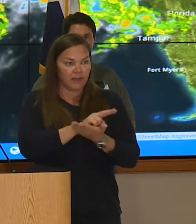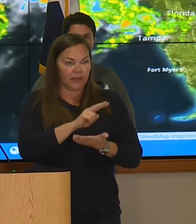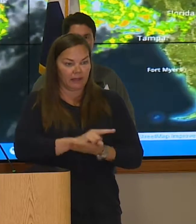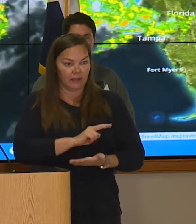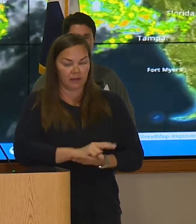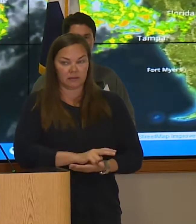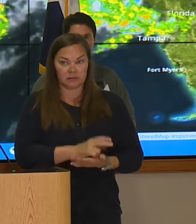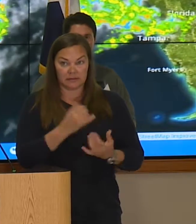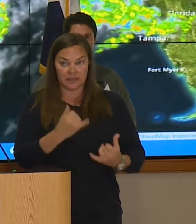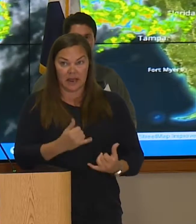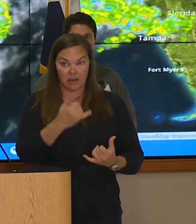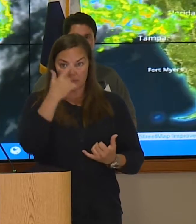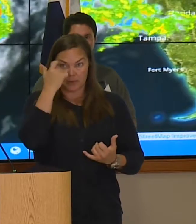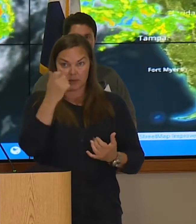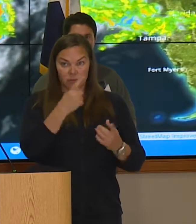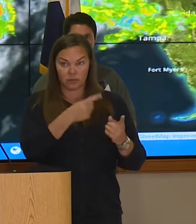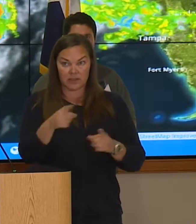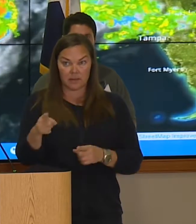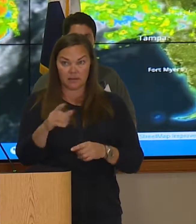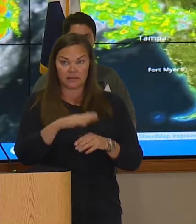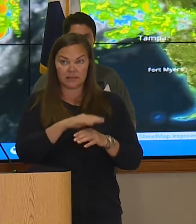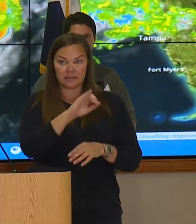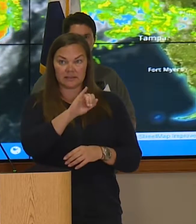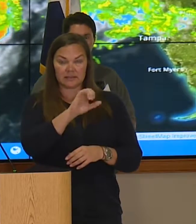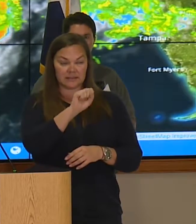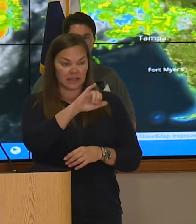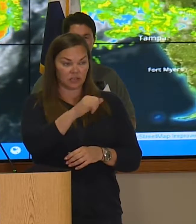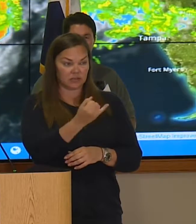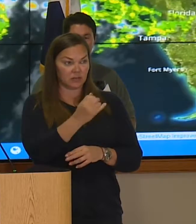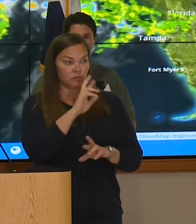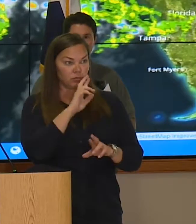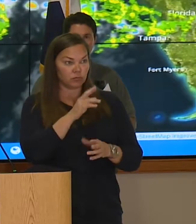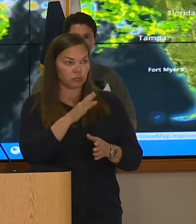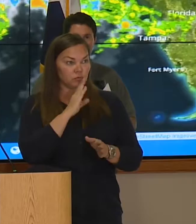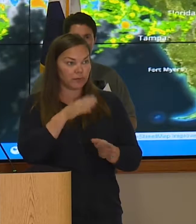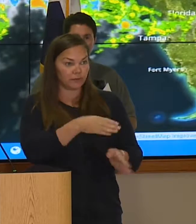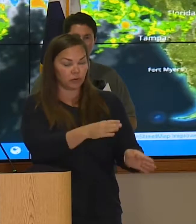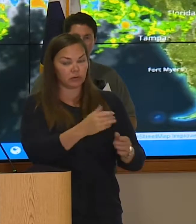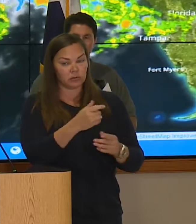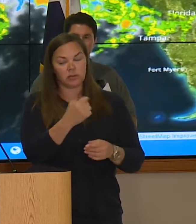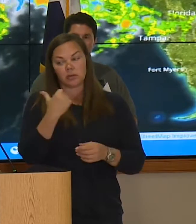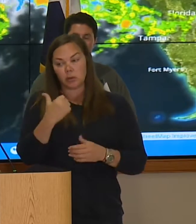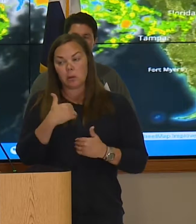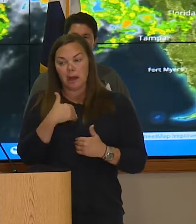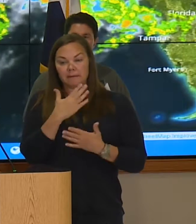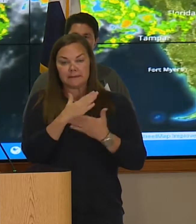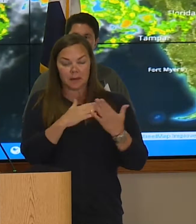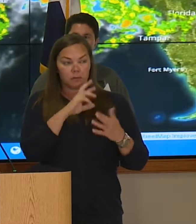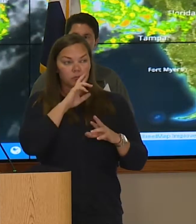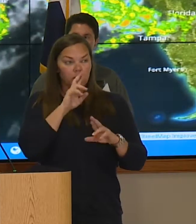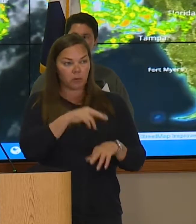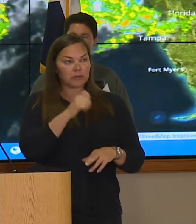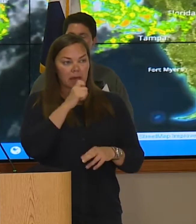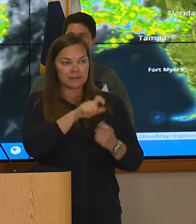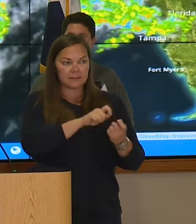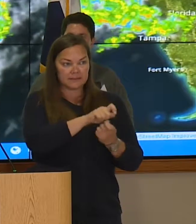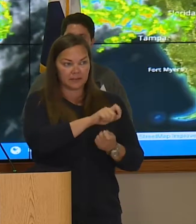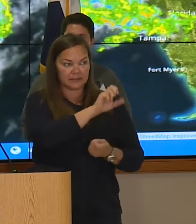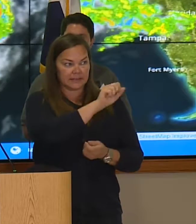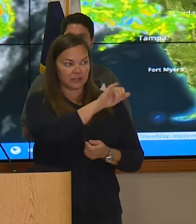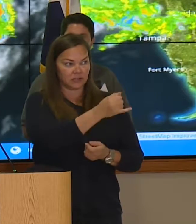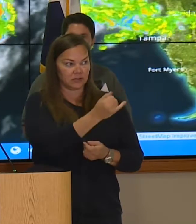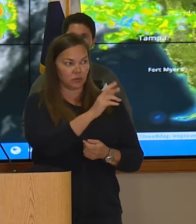now because of what's going on in San Jacinto River, right? We have had reports, not specifically in the San Jacinto River, but in some